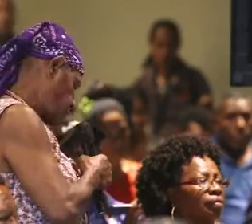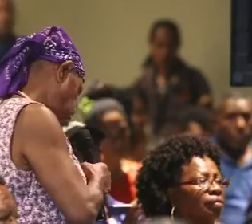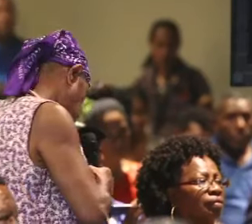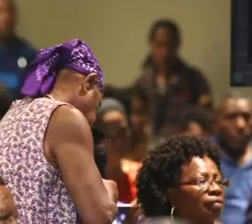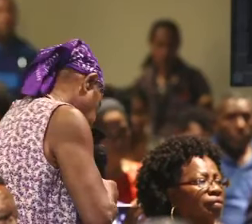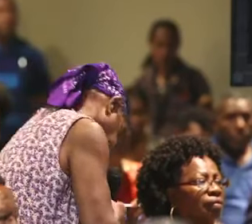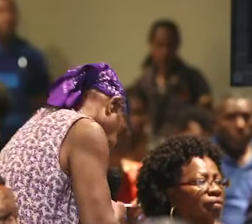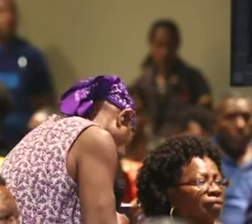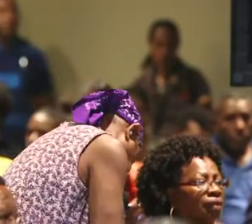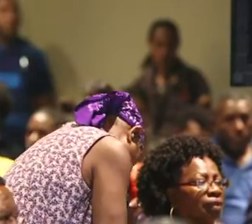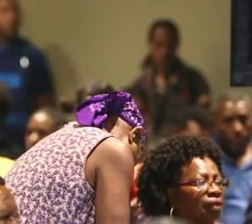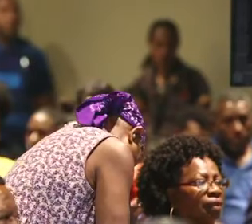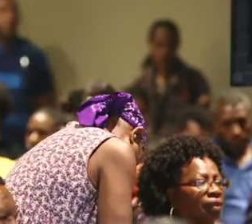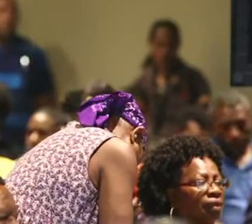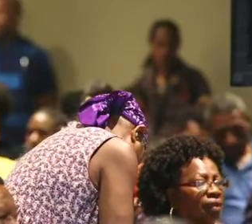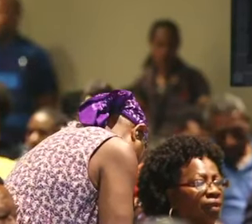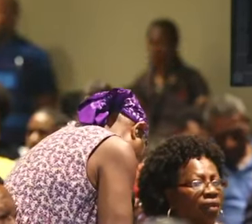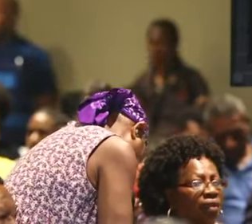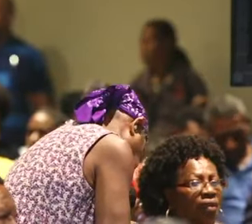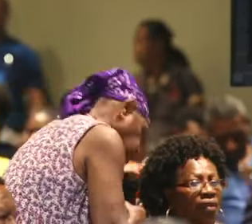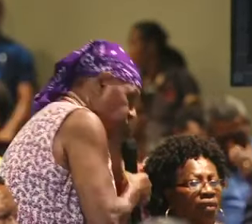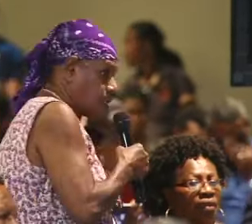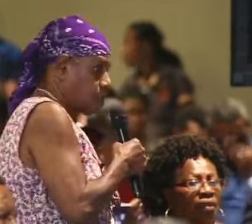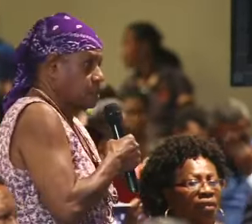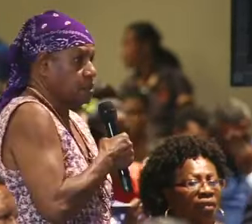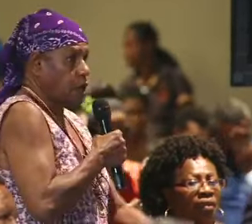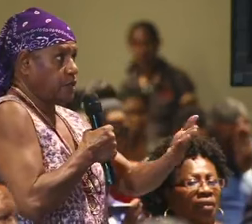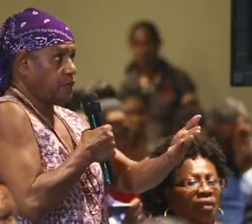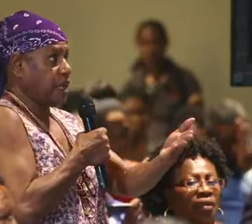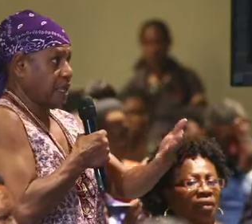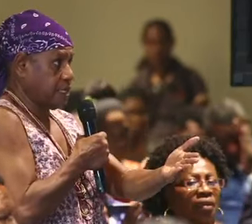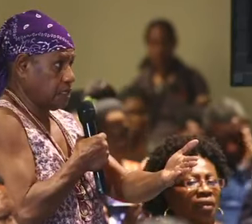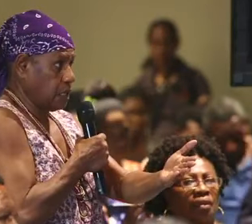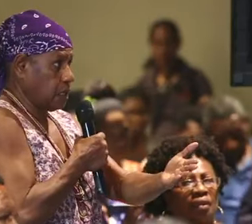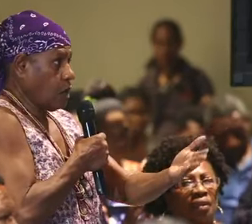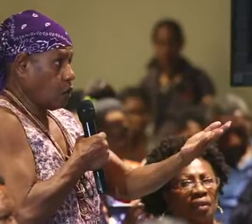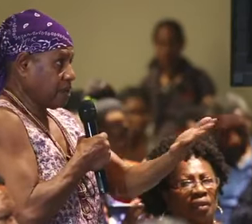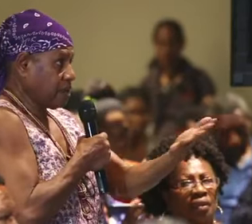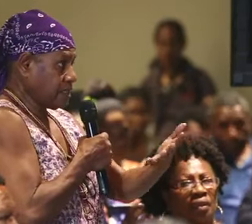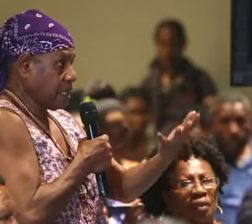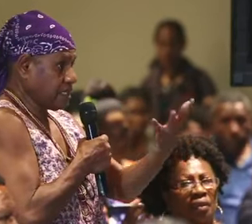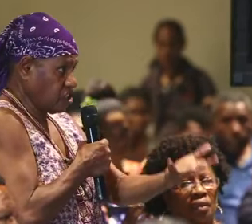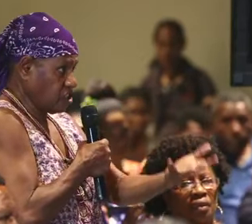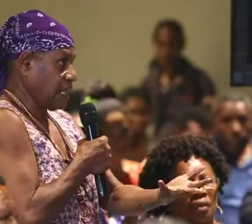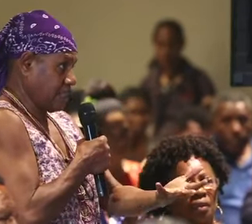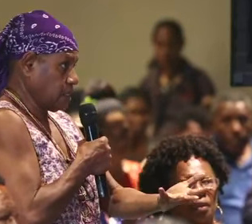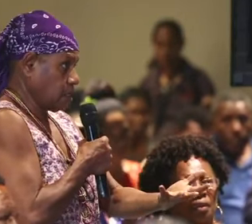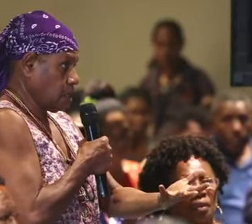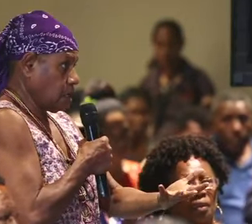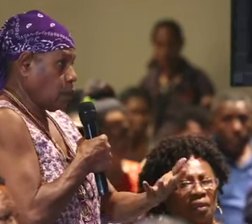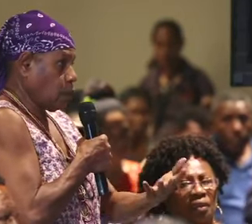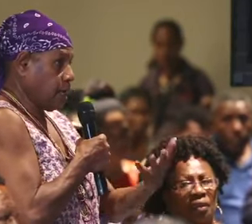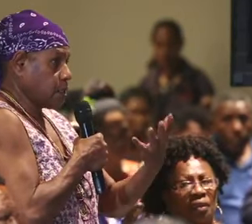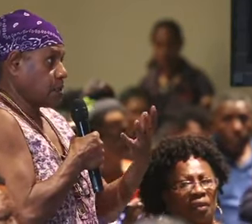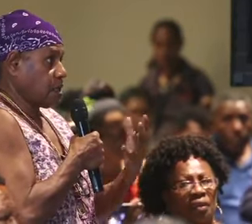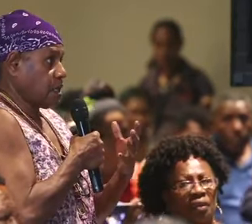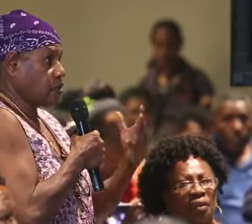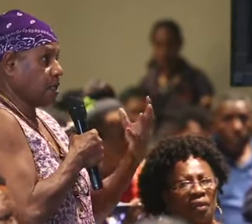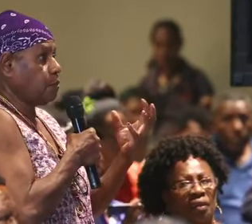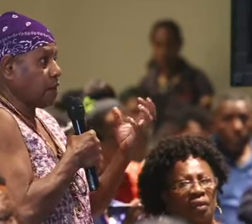first question. Yes. The second question is, now we have got IRC conducting a session like this, where